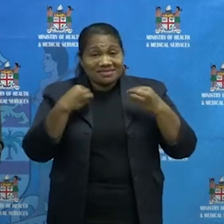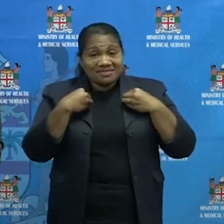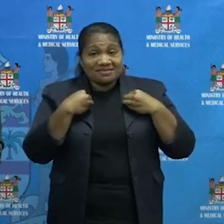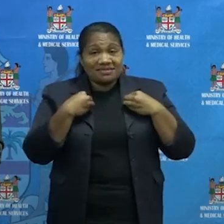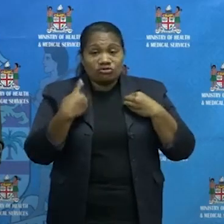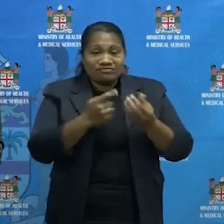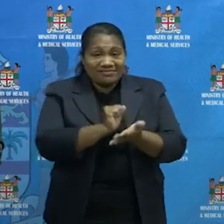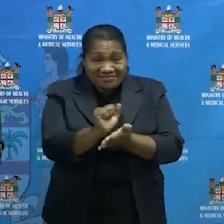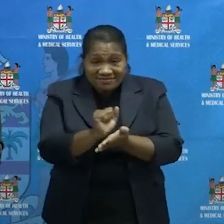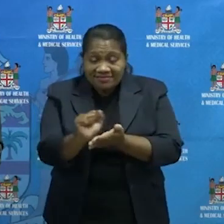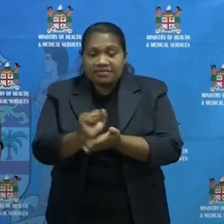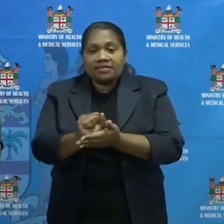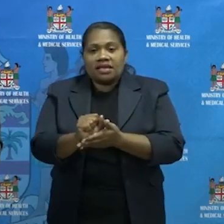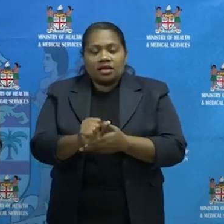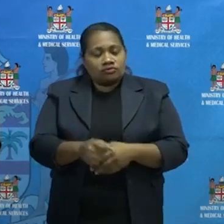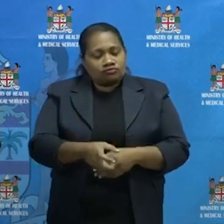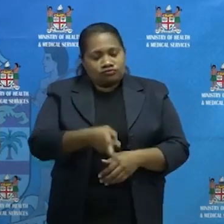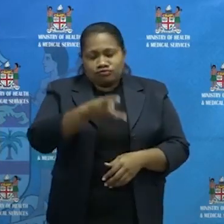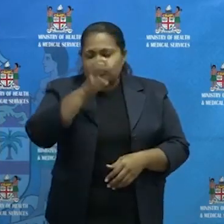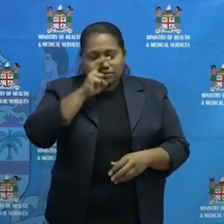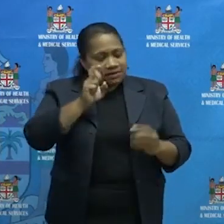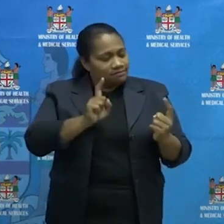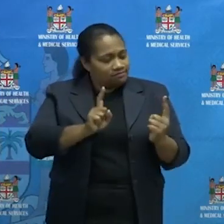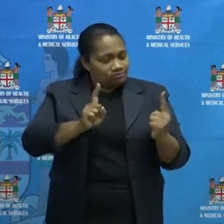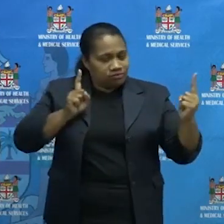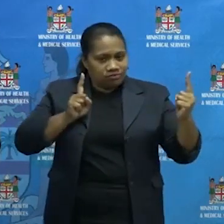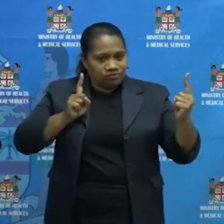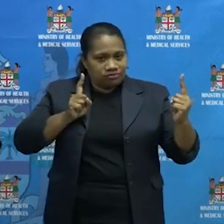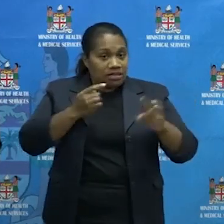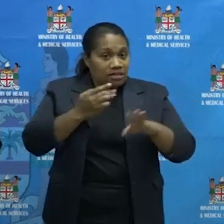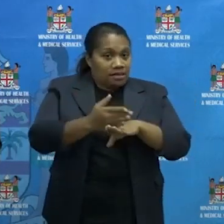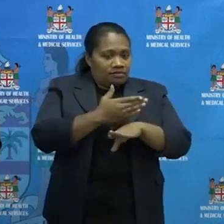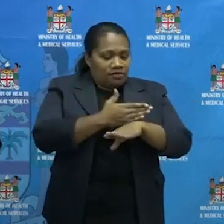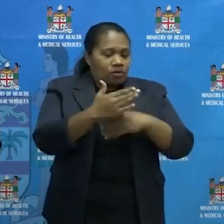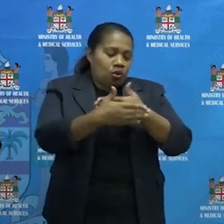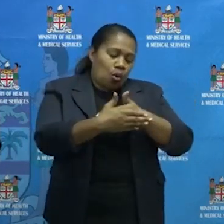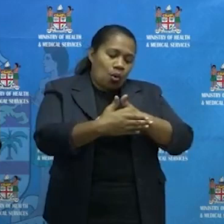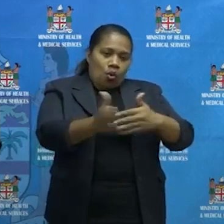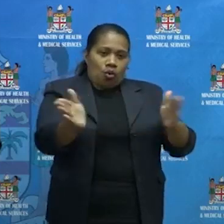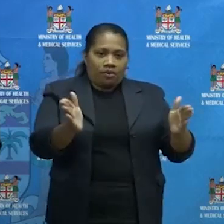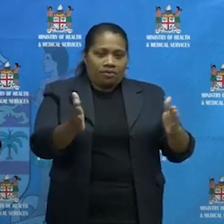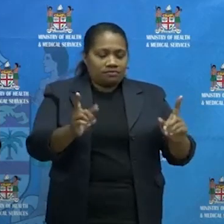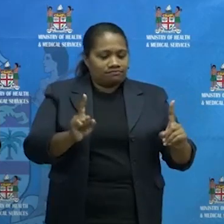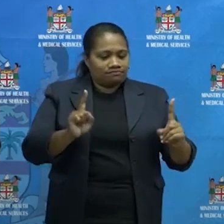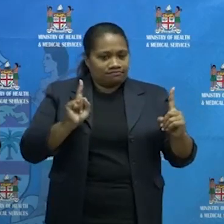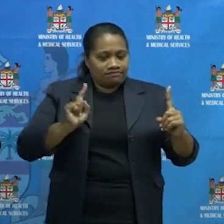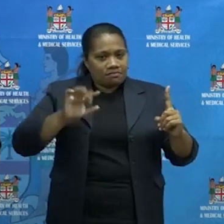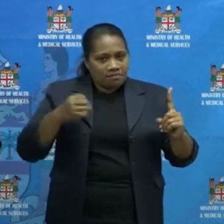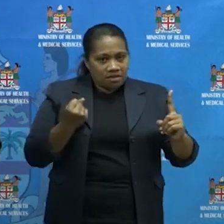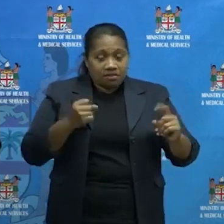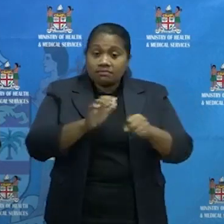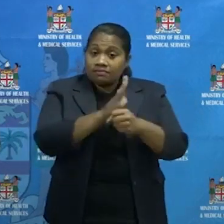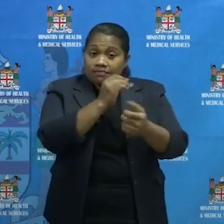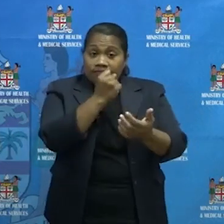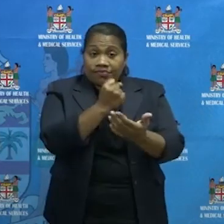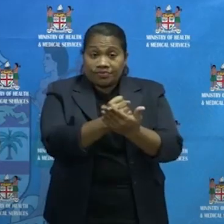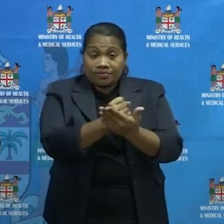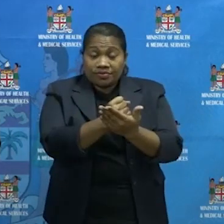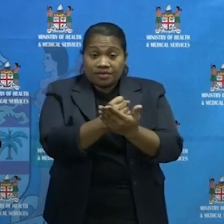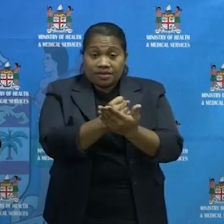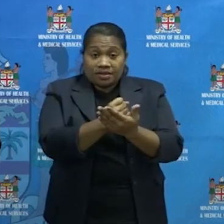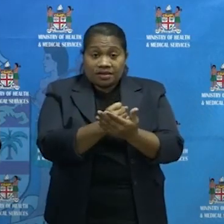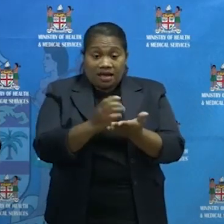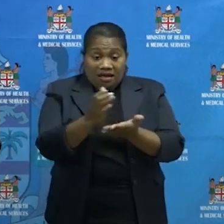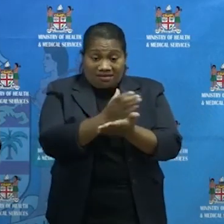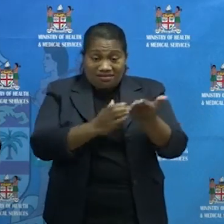ensure strict physical distancing before opening their doors. Make sure customers are in queues that are well